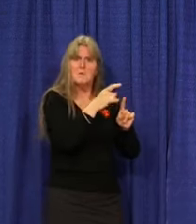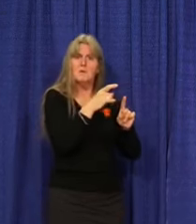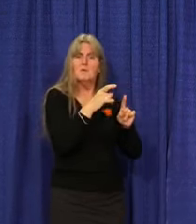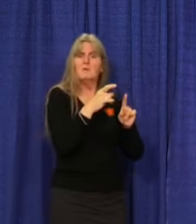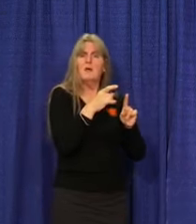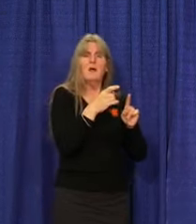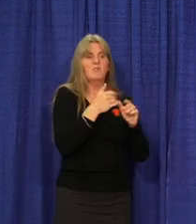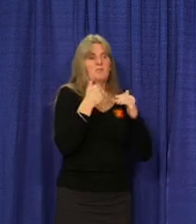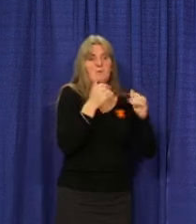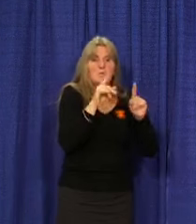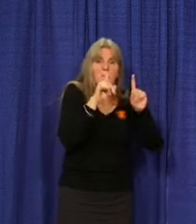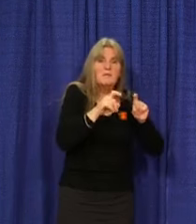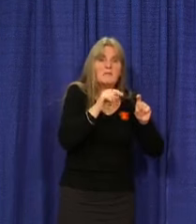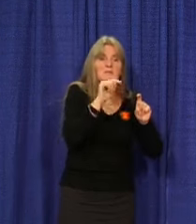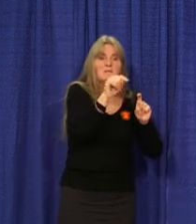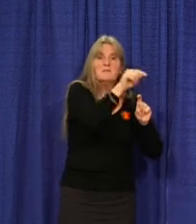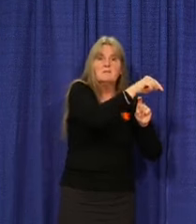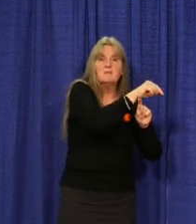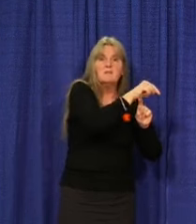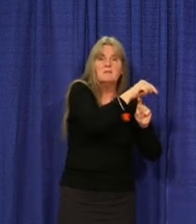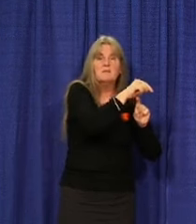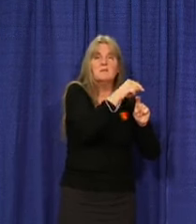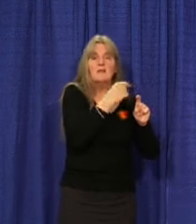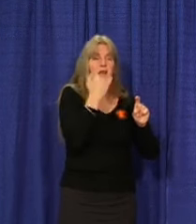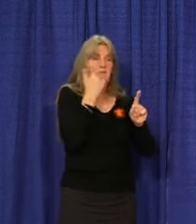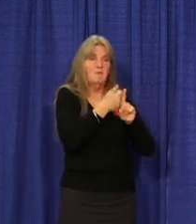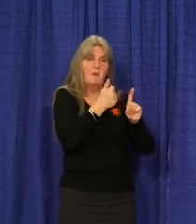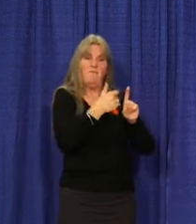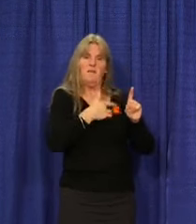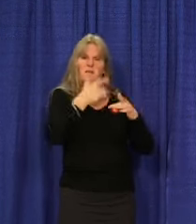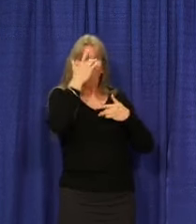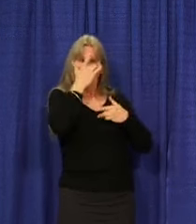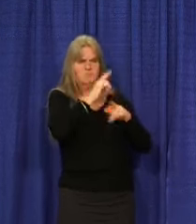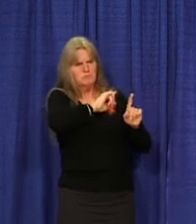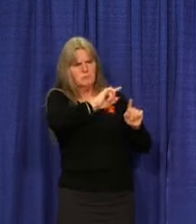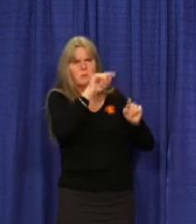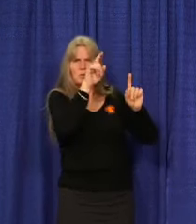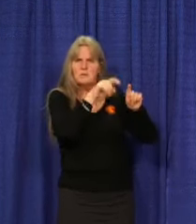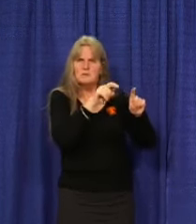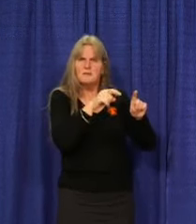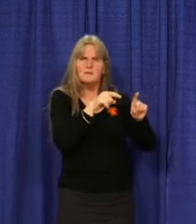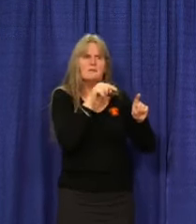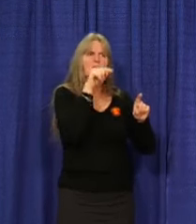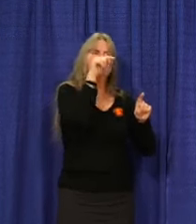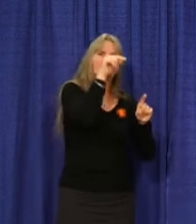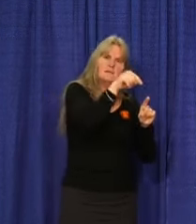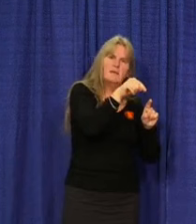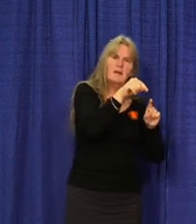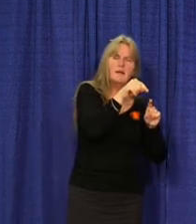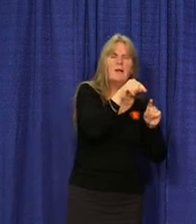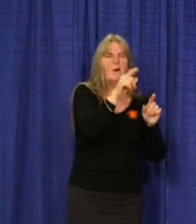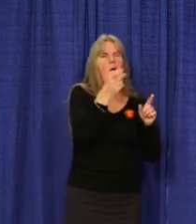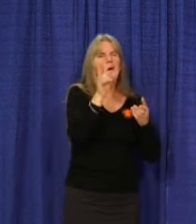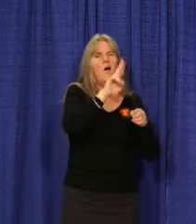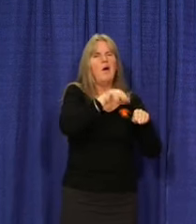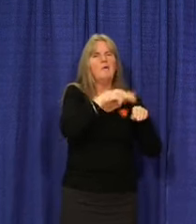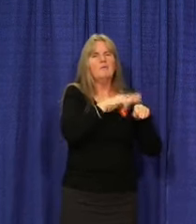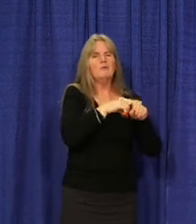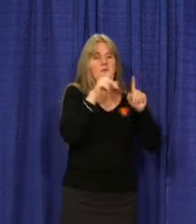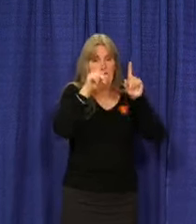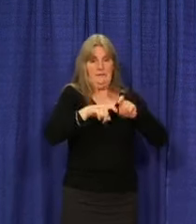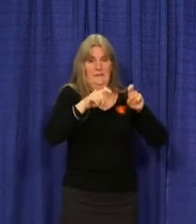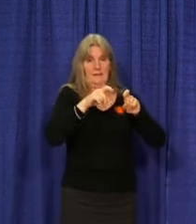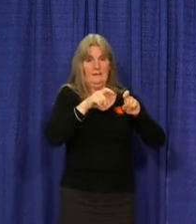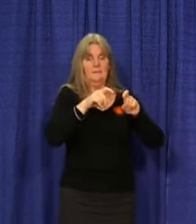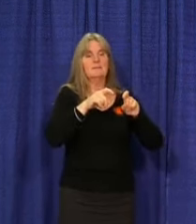contacts with symptoms is part of that process. And of course, then having them self-isolate until we get the test